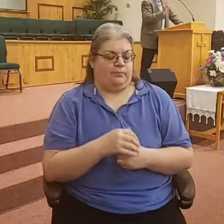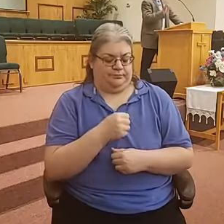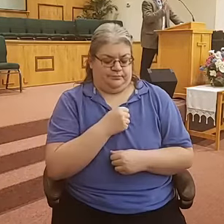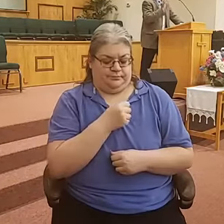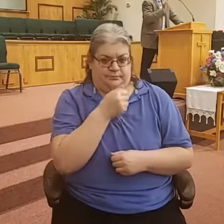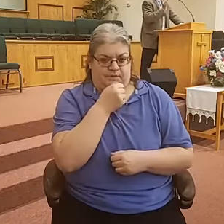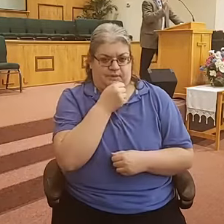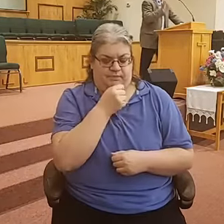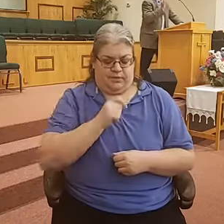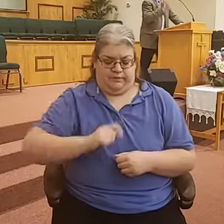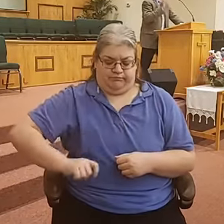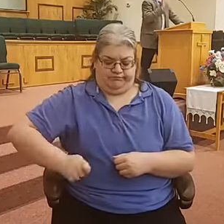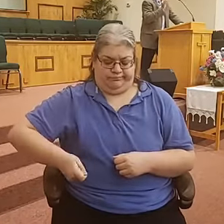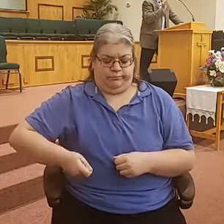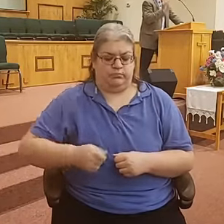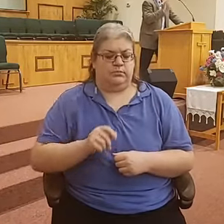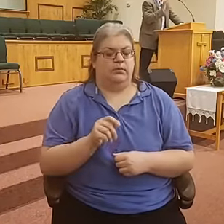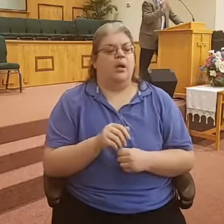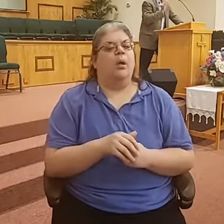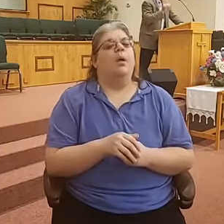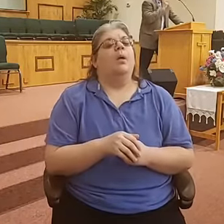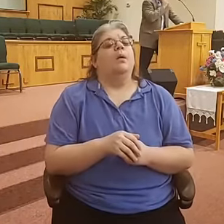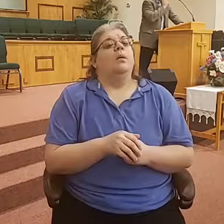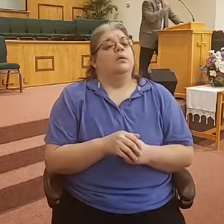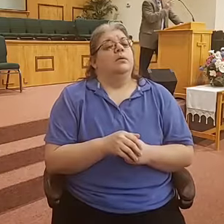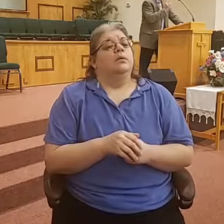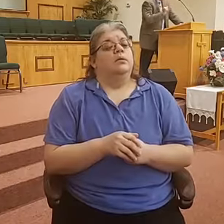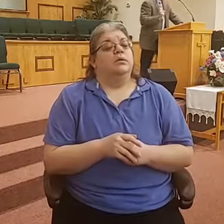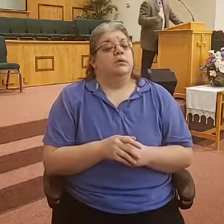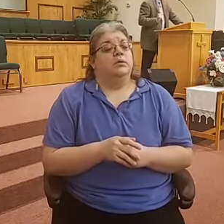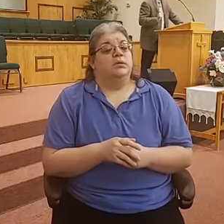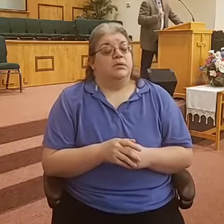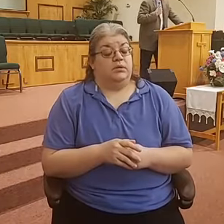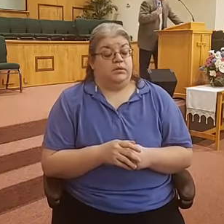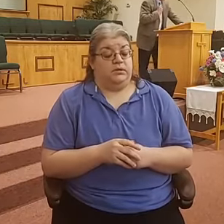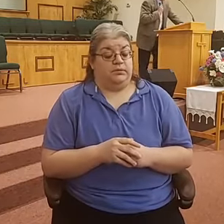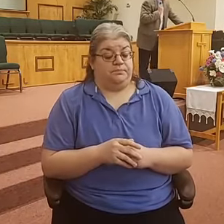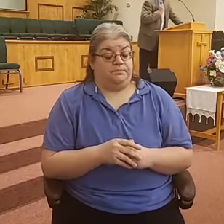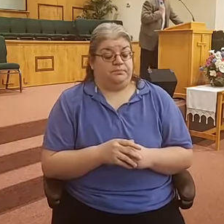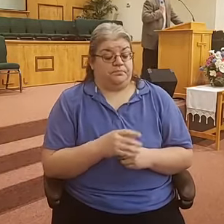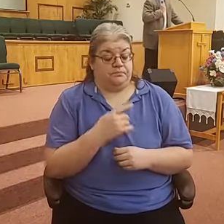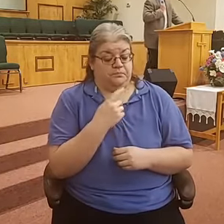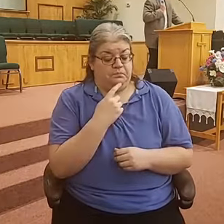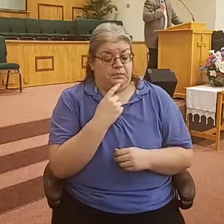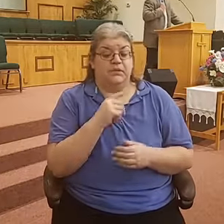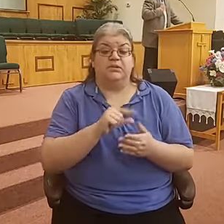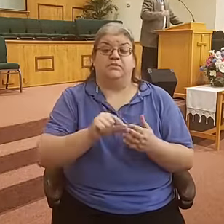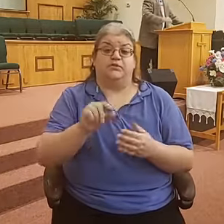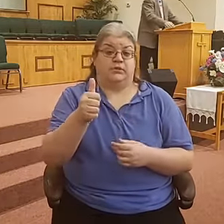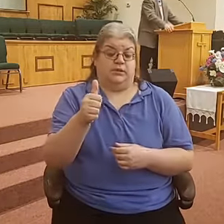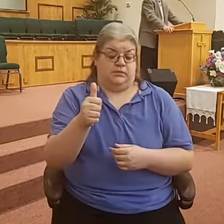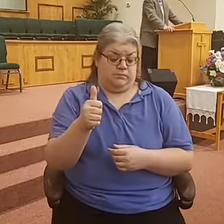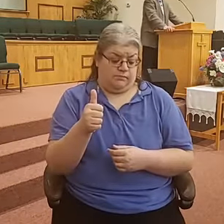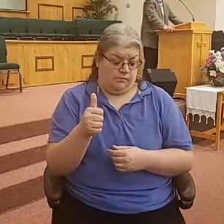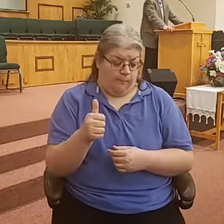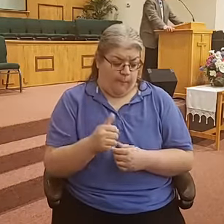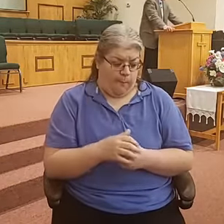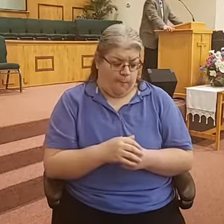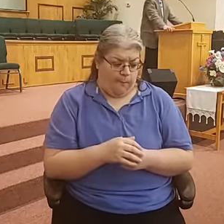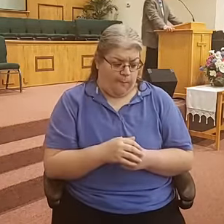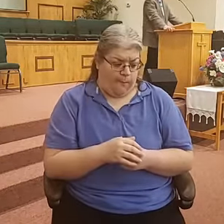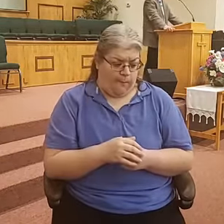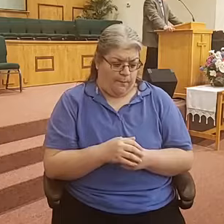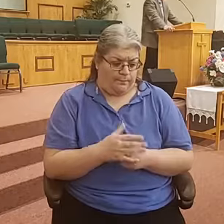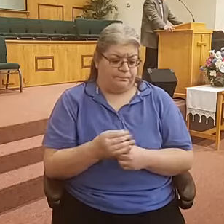And after he completes his building project, this is what takes place. It says in verse 10, and it